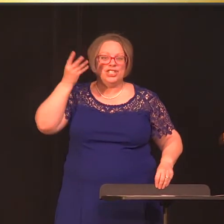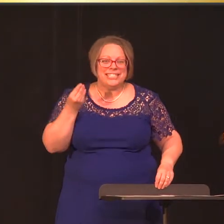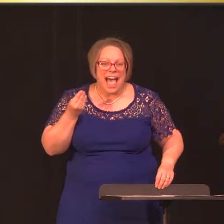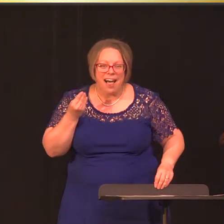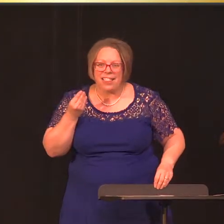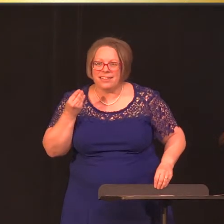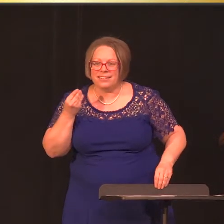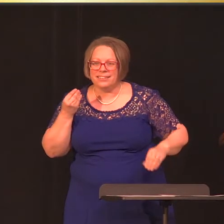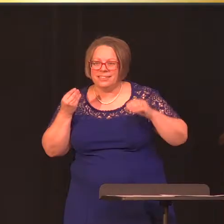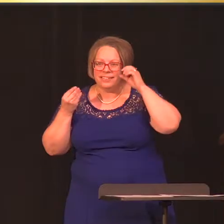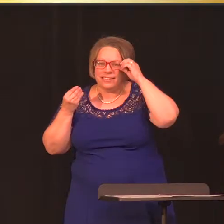Giselle.